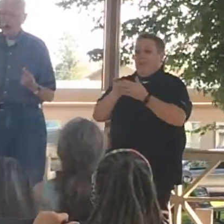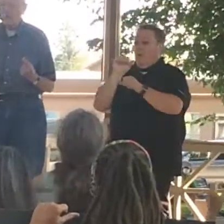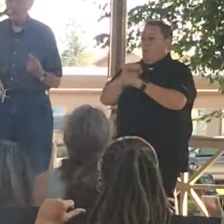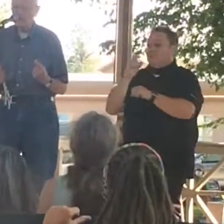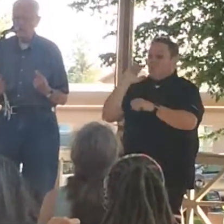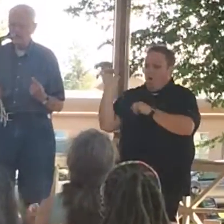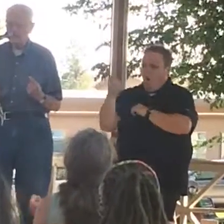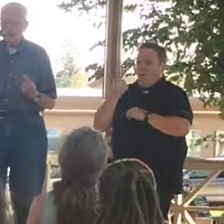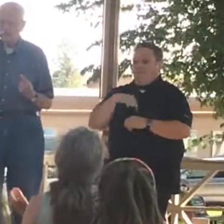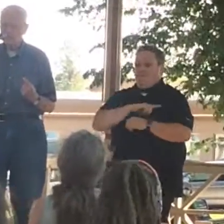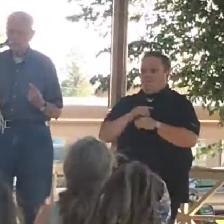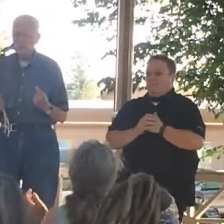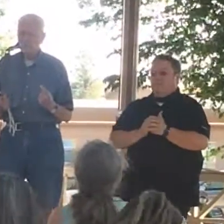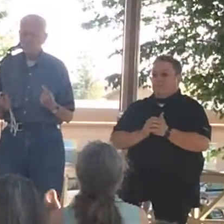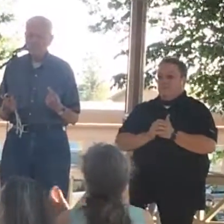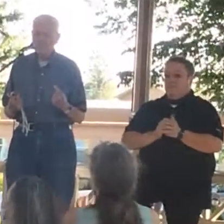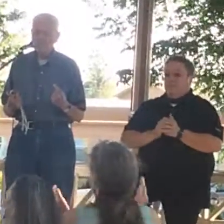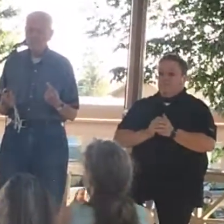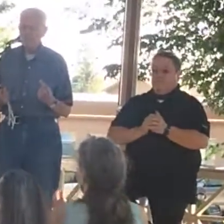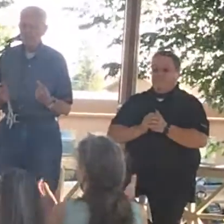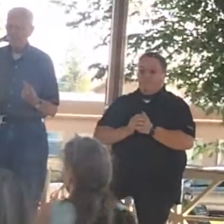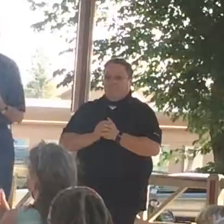for all of us.